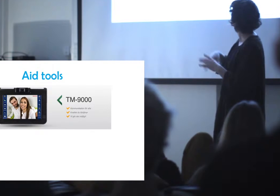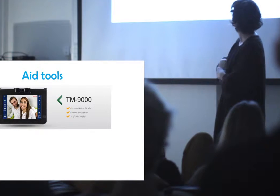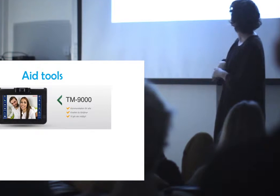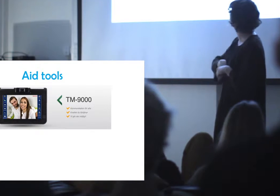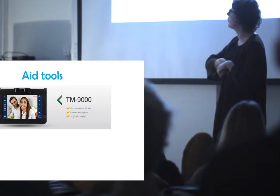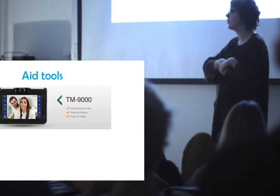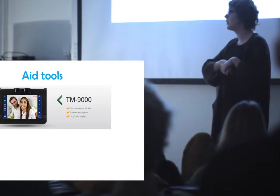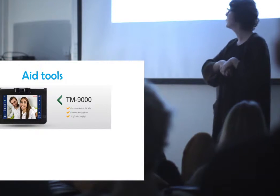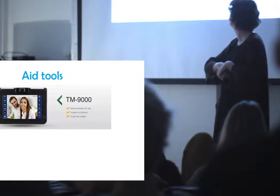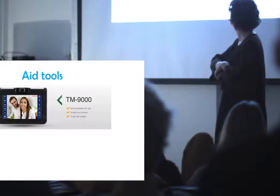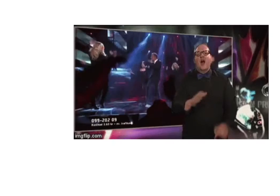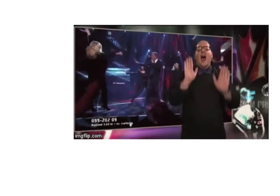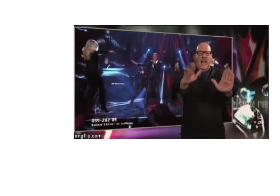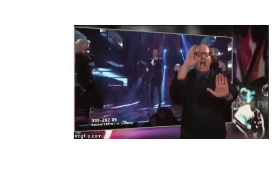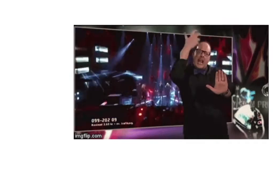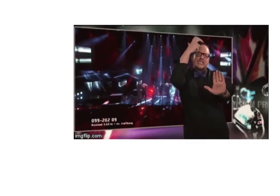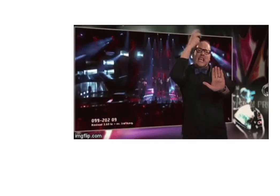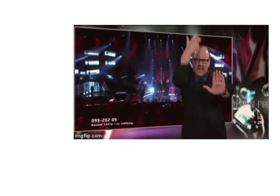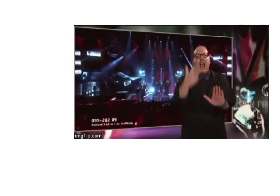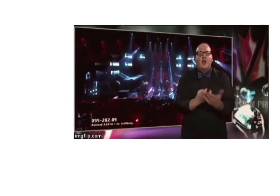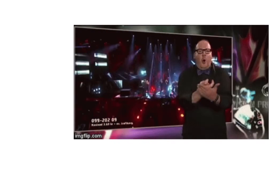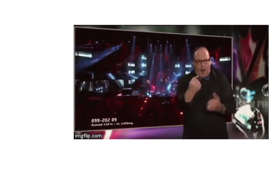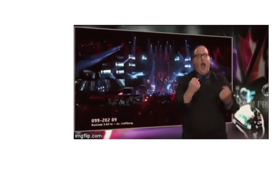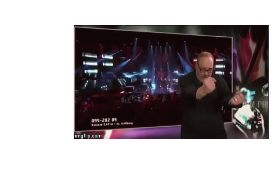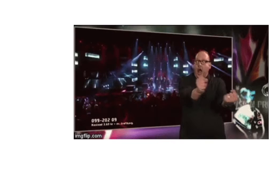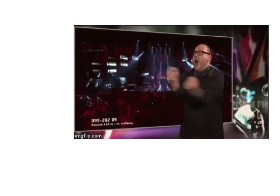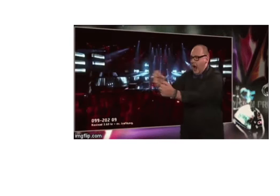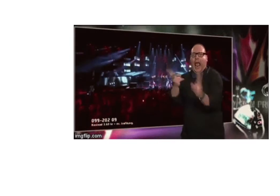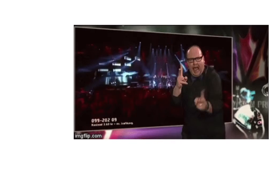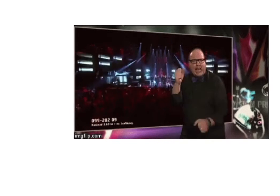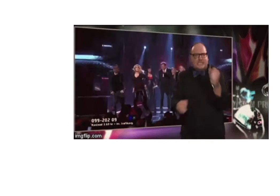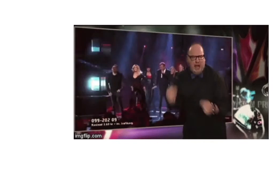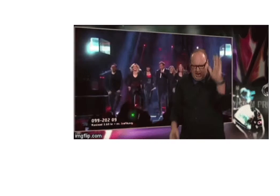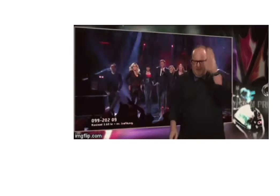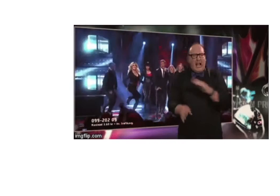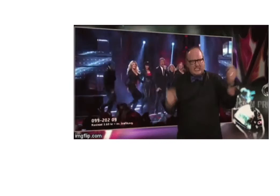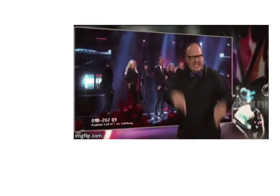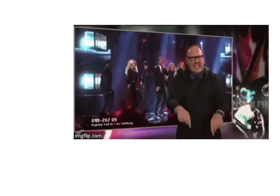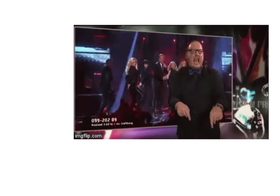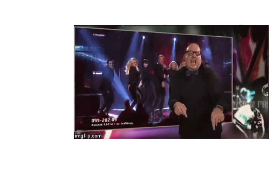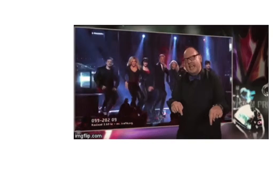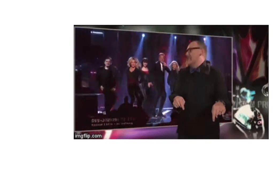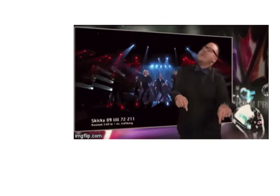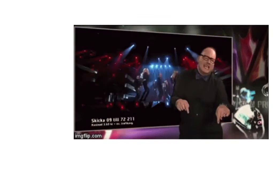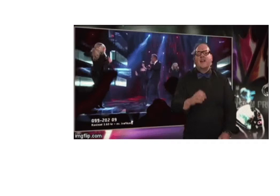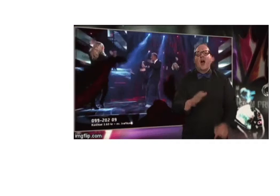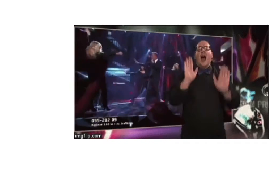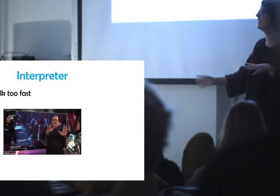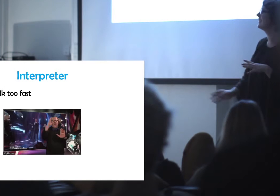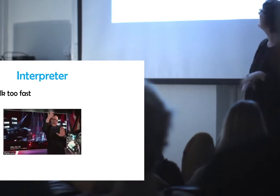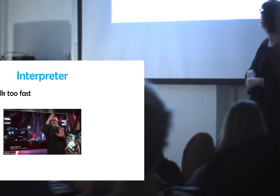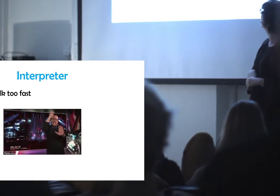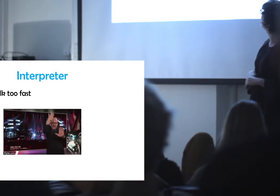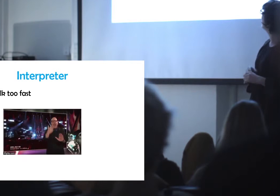hassle. That's how it works. If you encounter an interpreter and a deaf person, then you shouldn't talk too